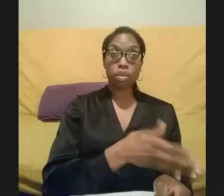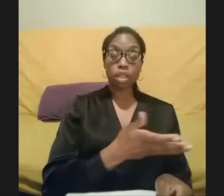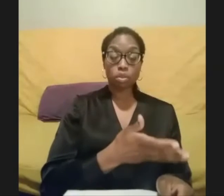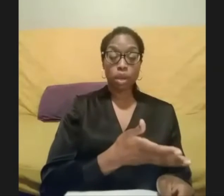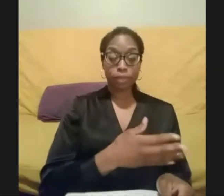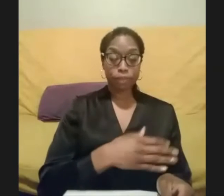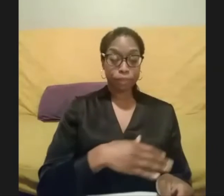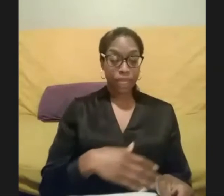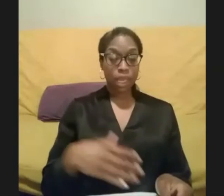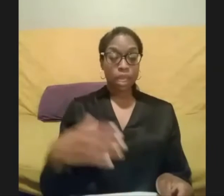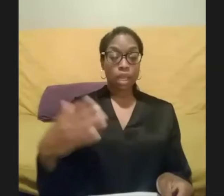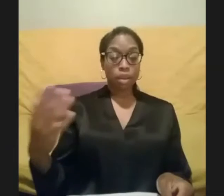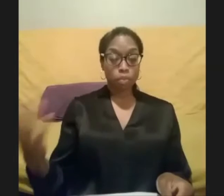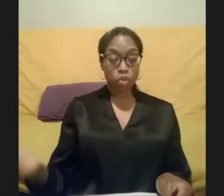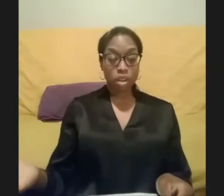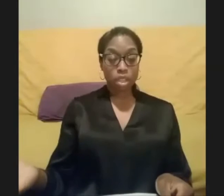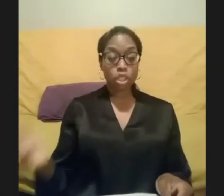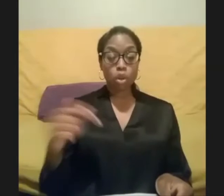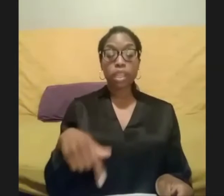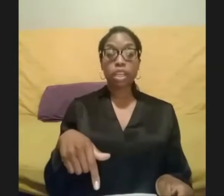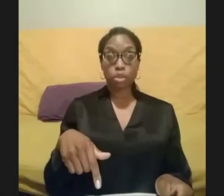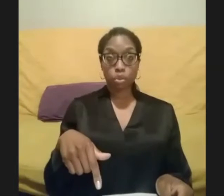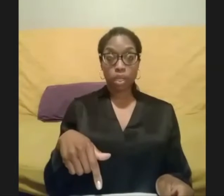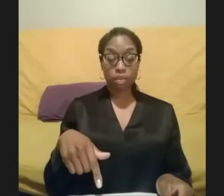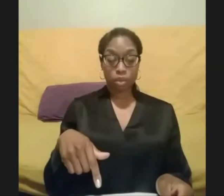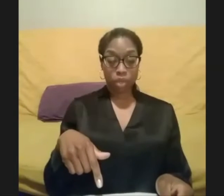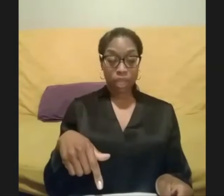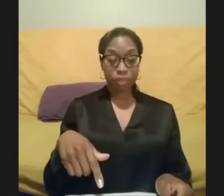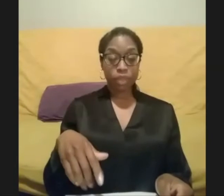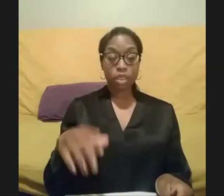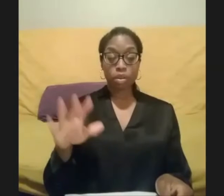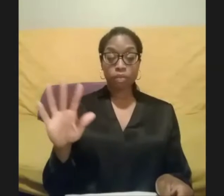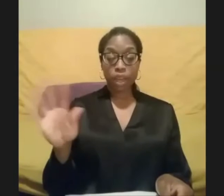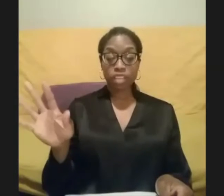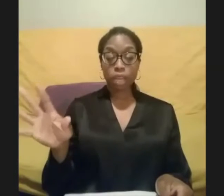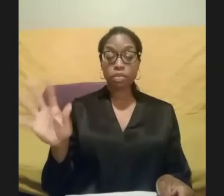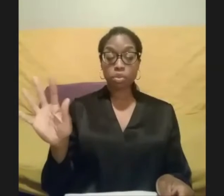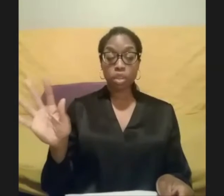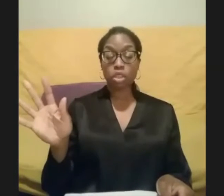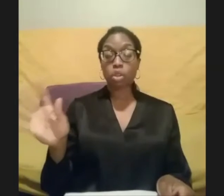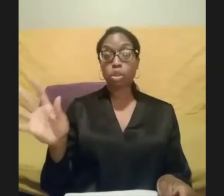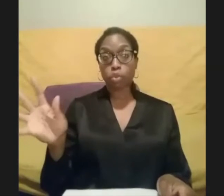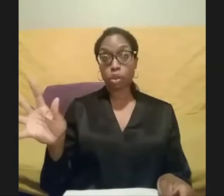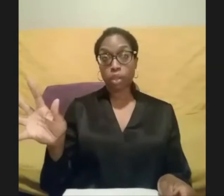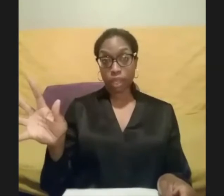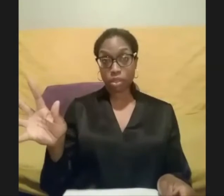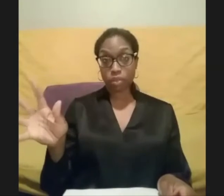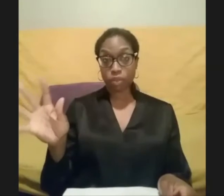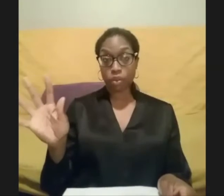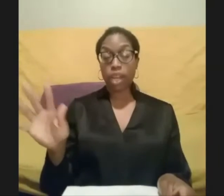That's why. Moving on to colon cancer screening, okay? There are 5 types of screening that you can use for colon cancer, all right? And